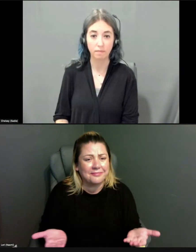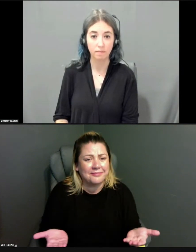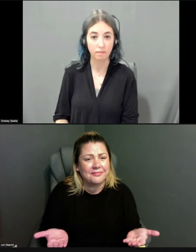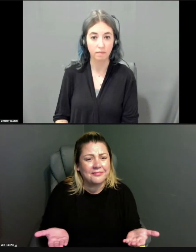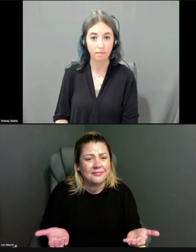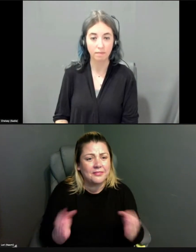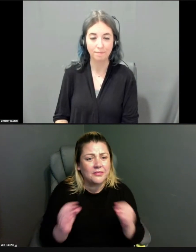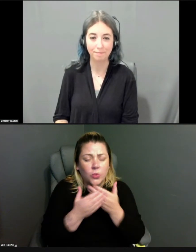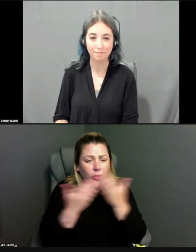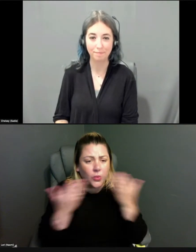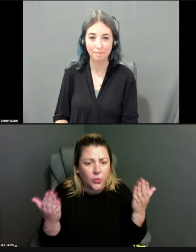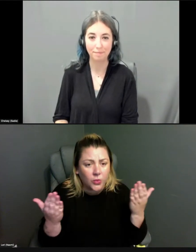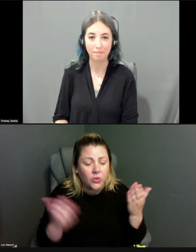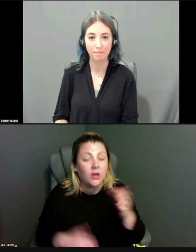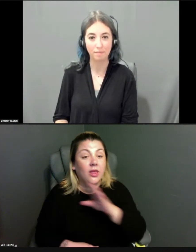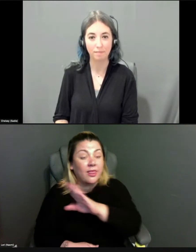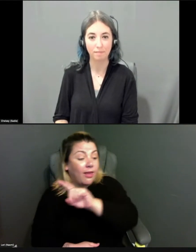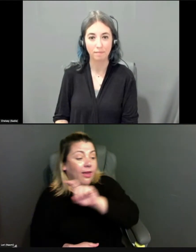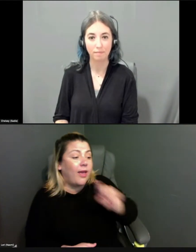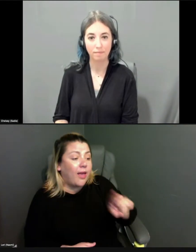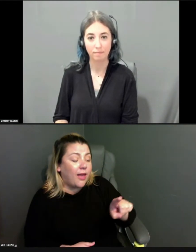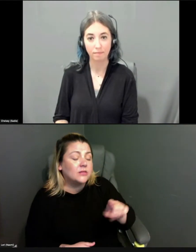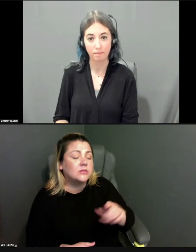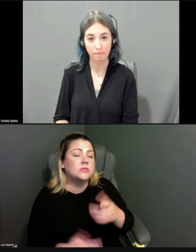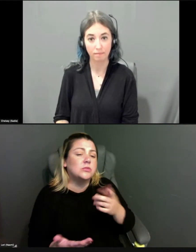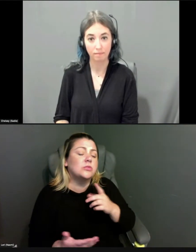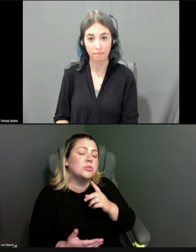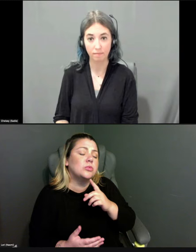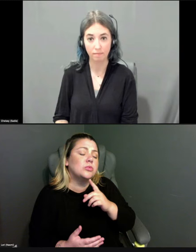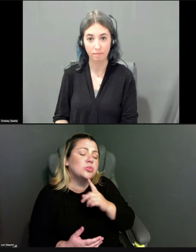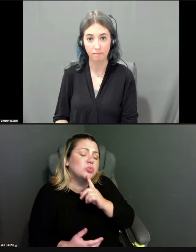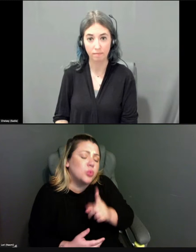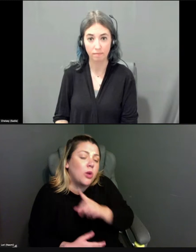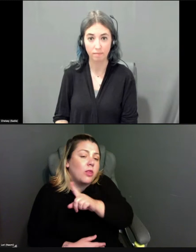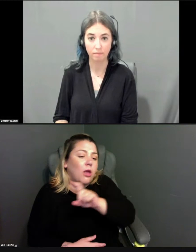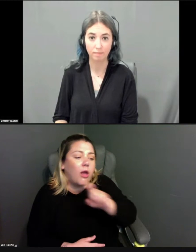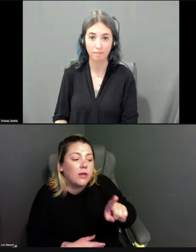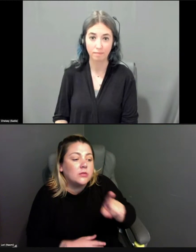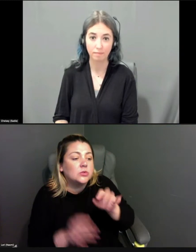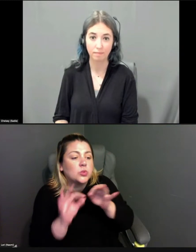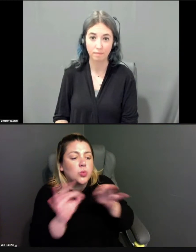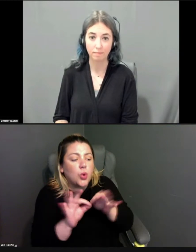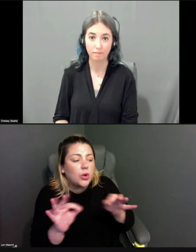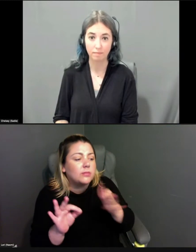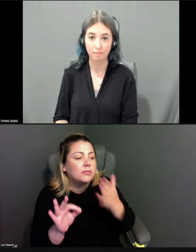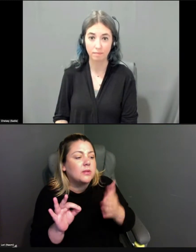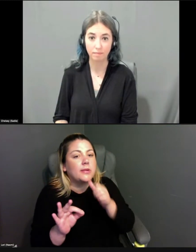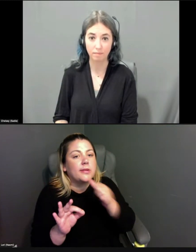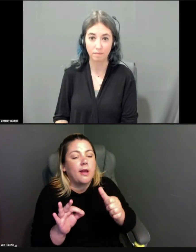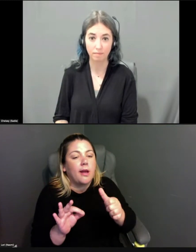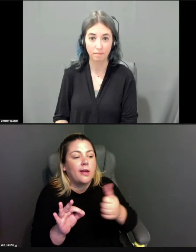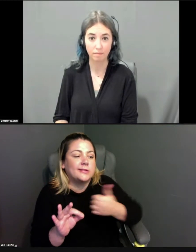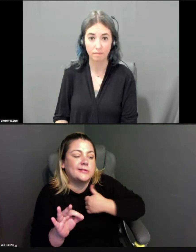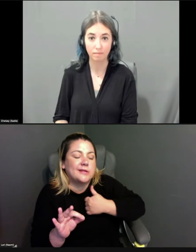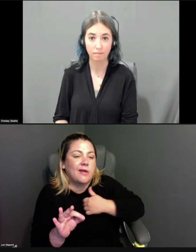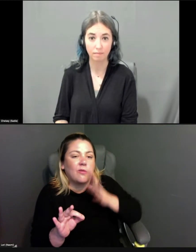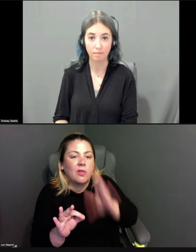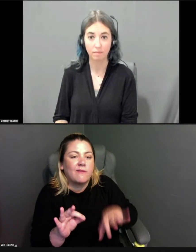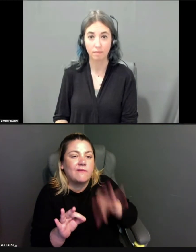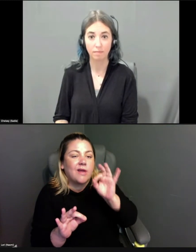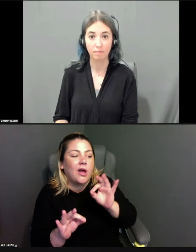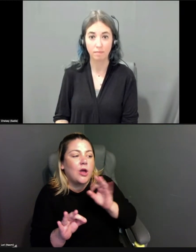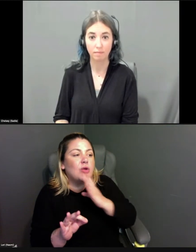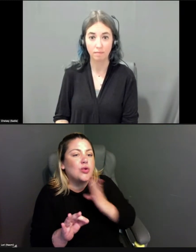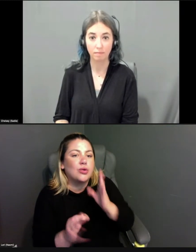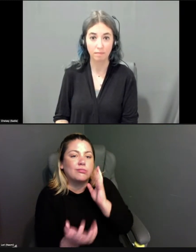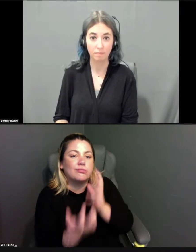maybe the answer to their question wasn't ultimately going to be helpful either. But they also weren't getting any kind of entry point into a